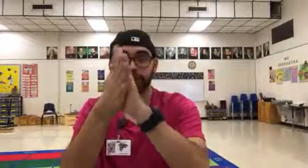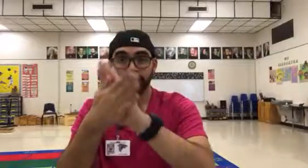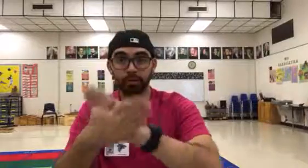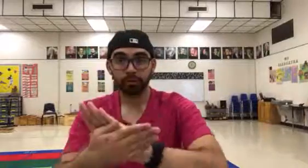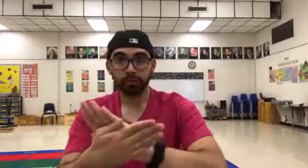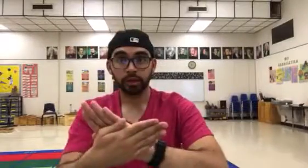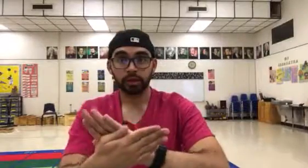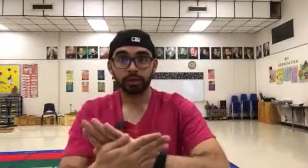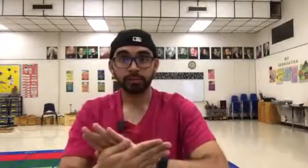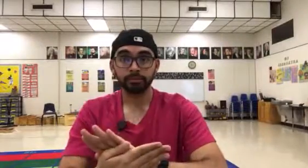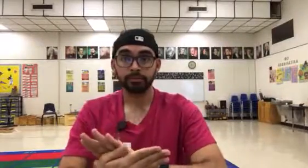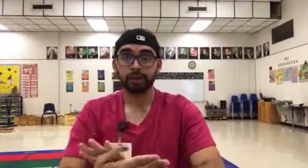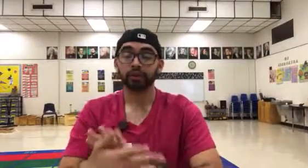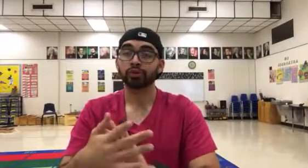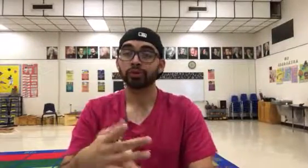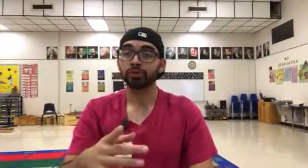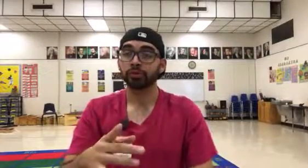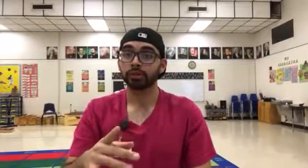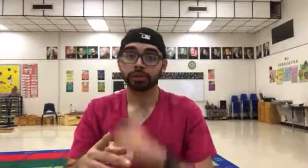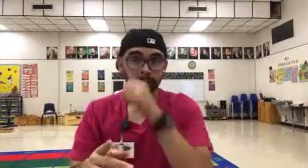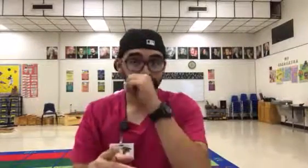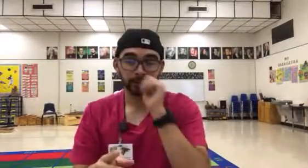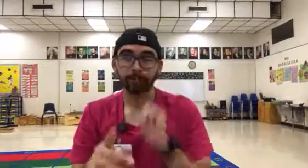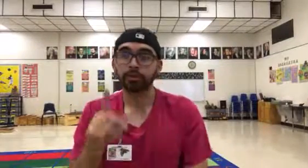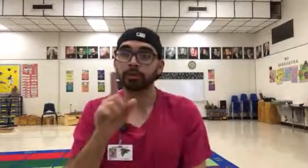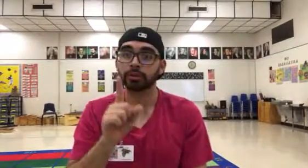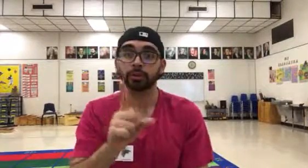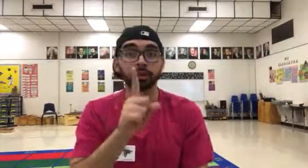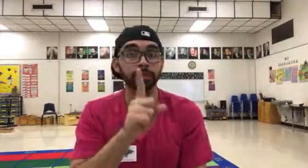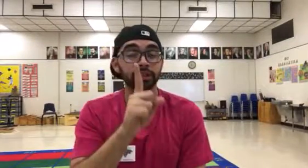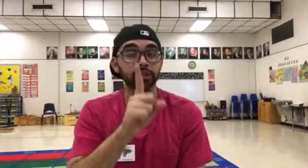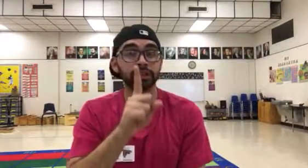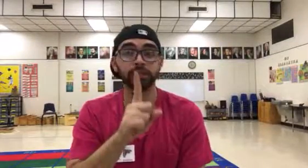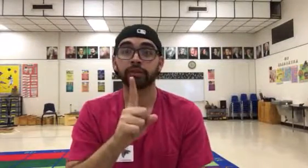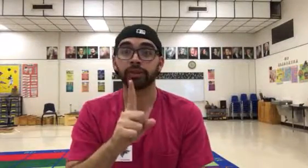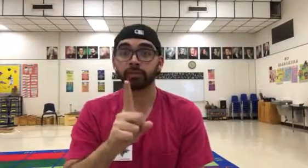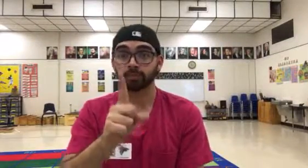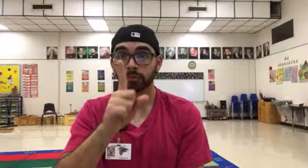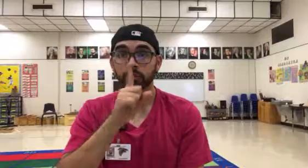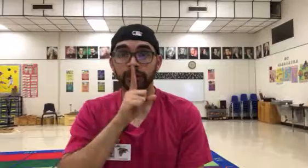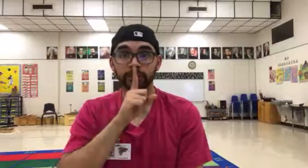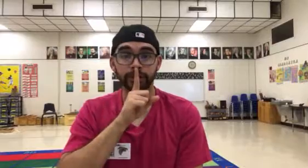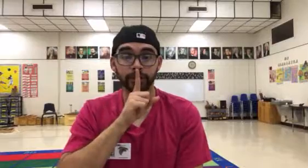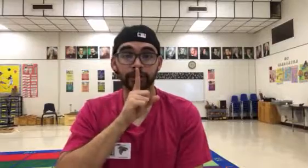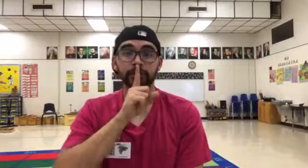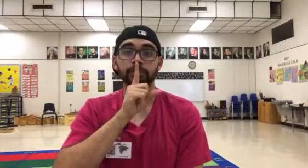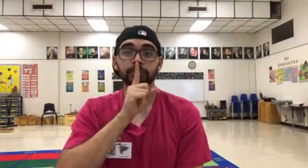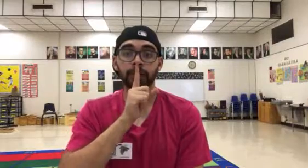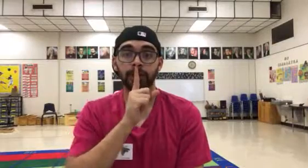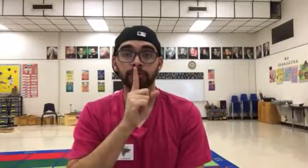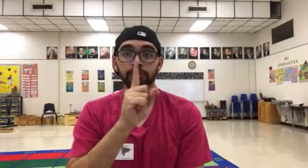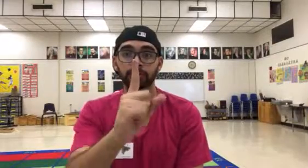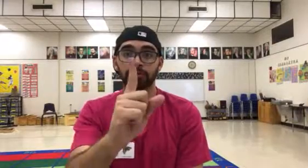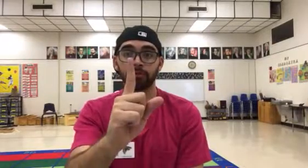really do come. Now true, the sign for true, you're going to place your index finger right in front of your lips and come